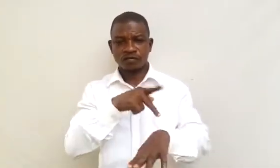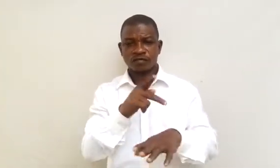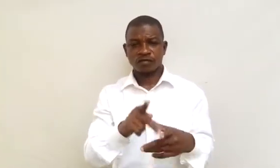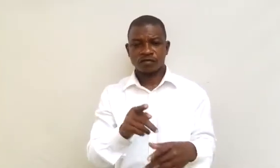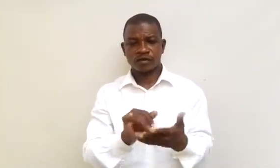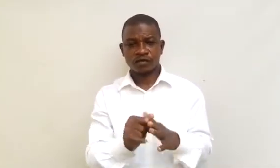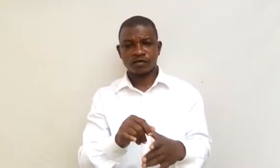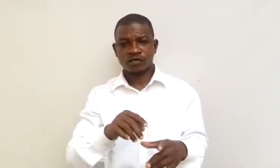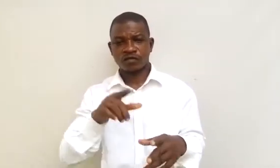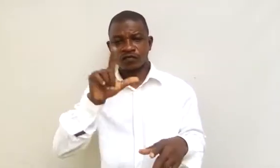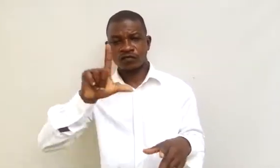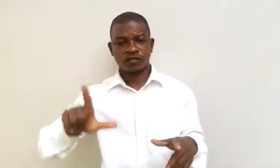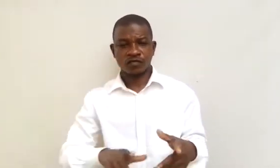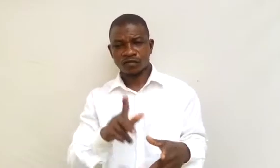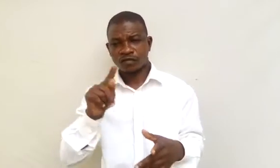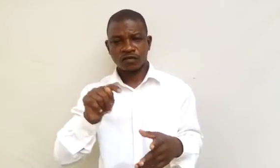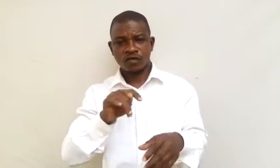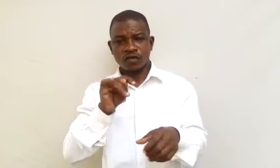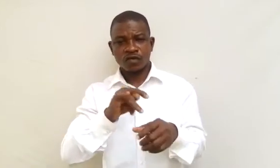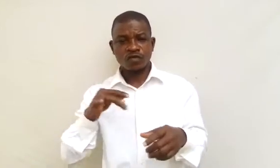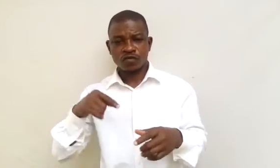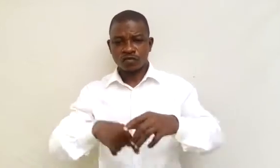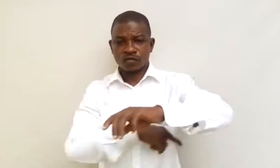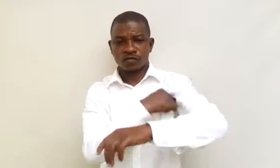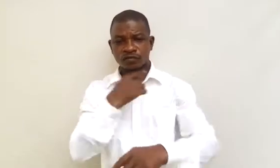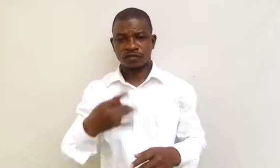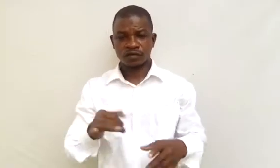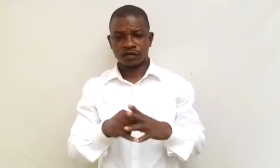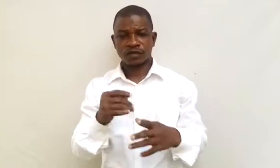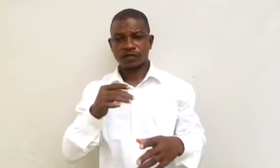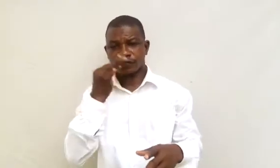low temperature and food scarcity.